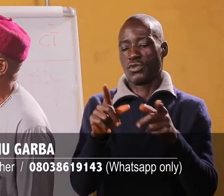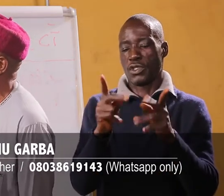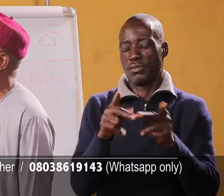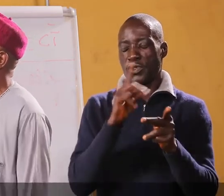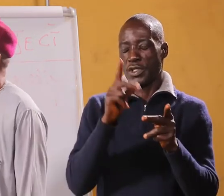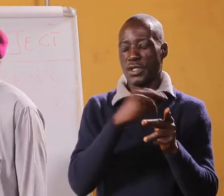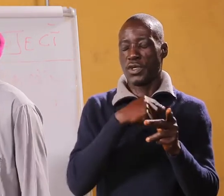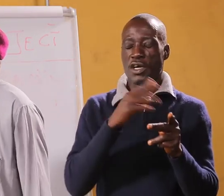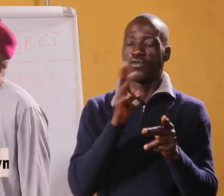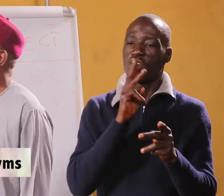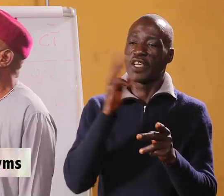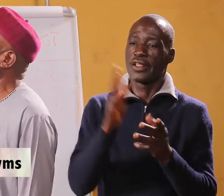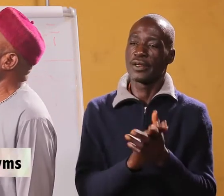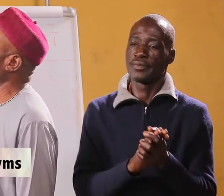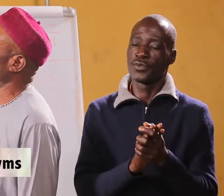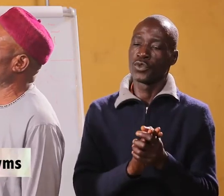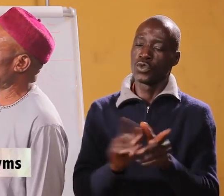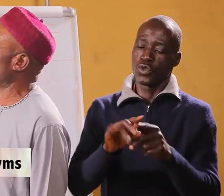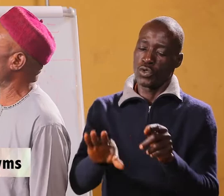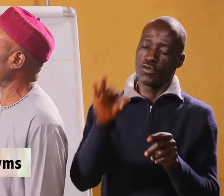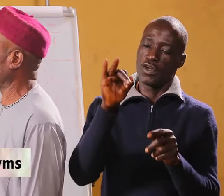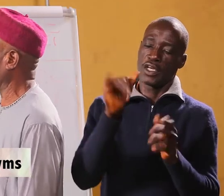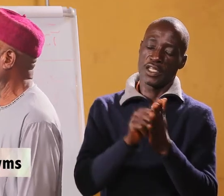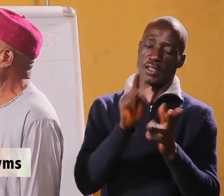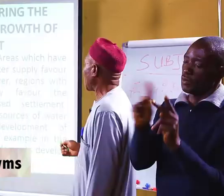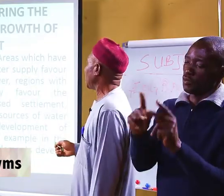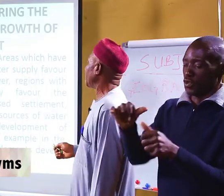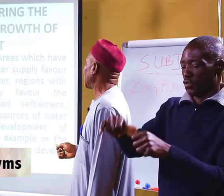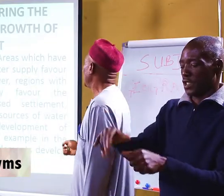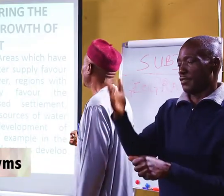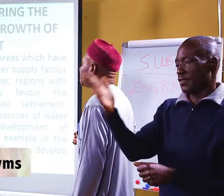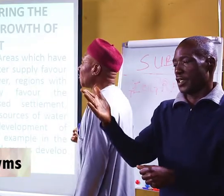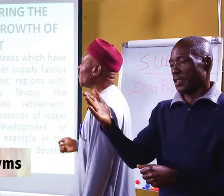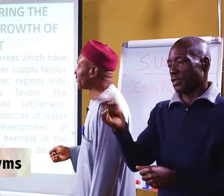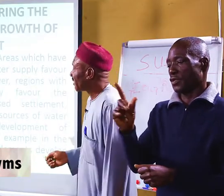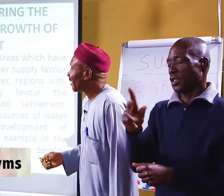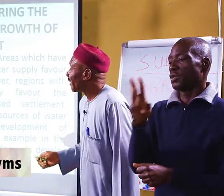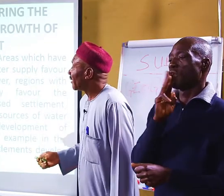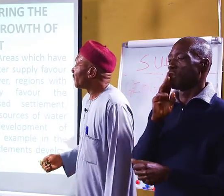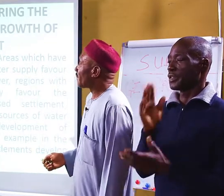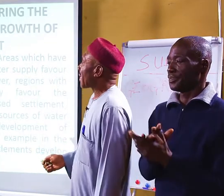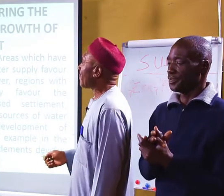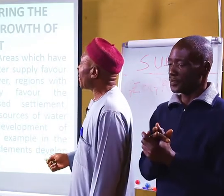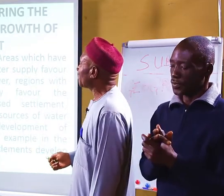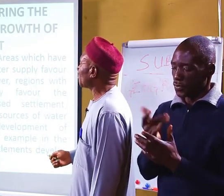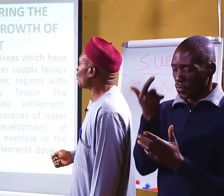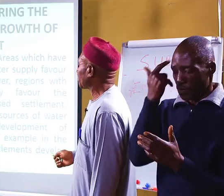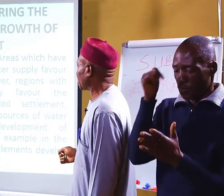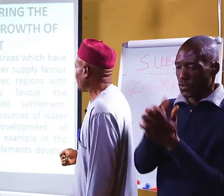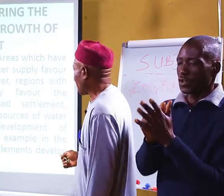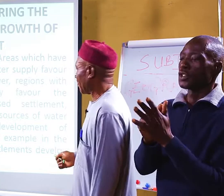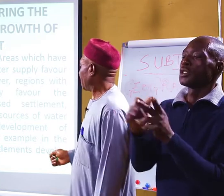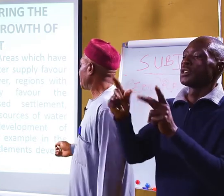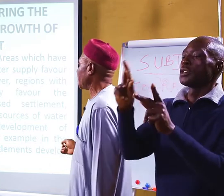water, right? So you find that people want to settle there. However, region with abundant